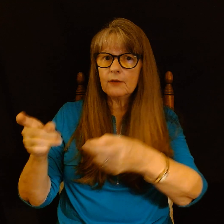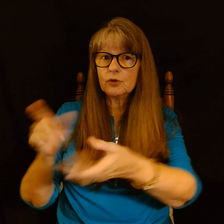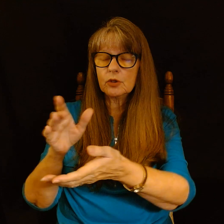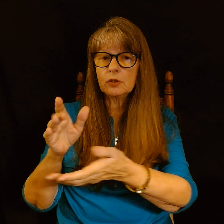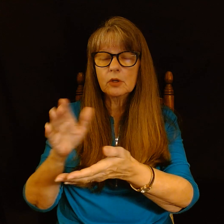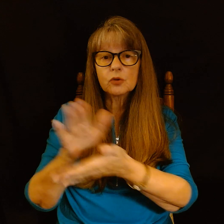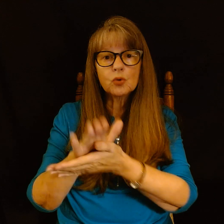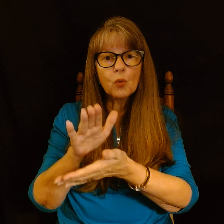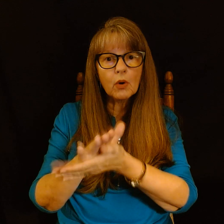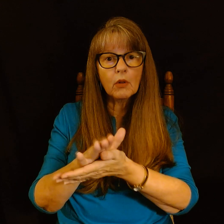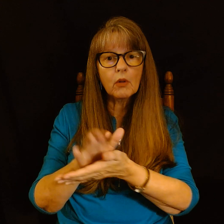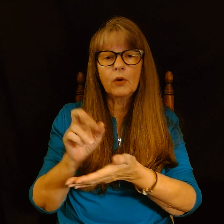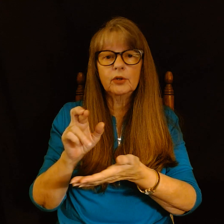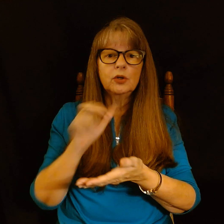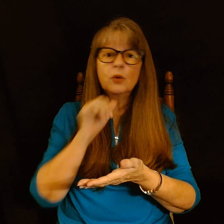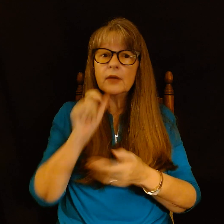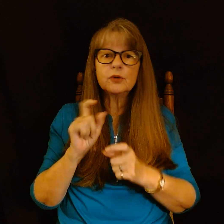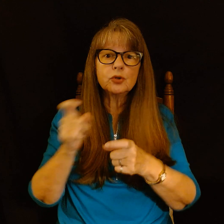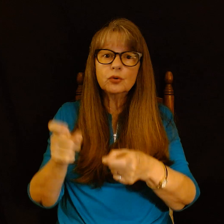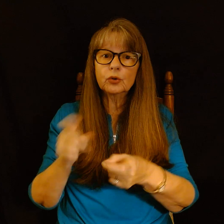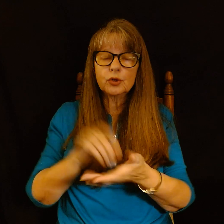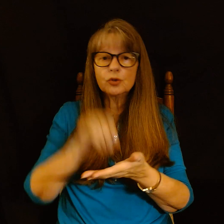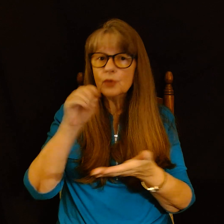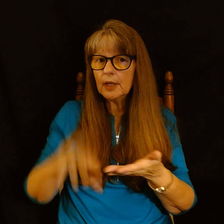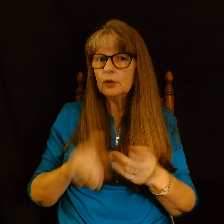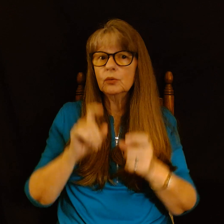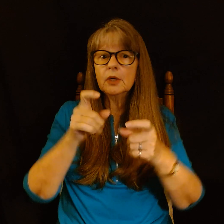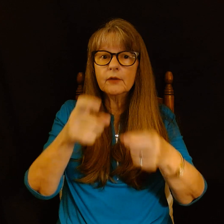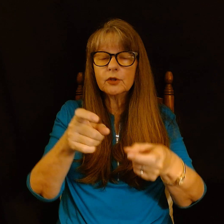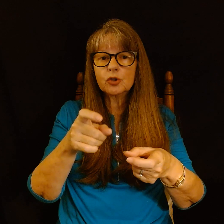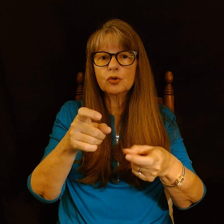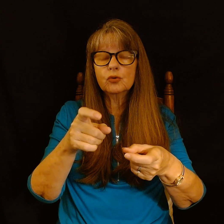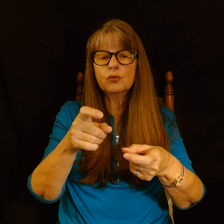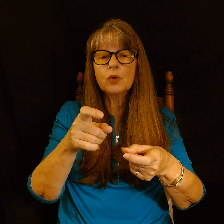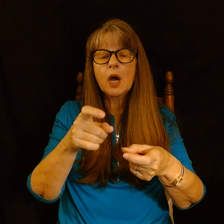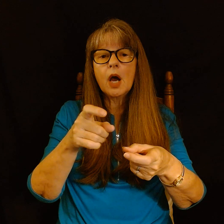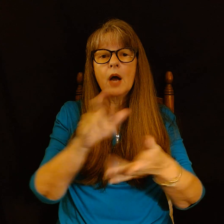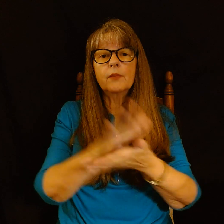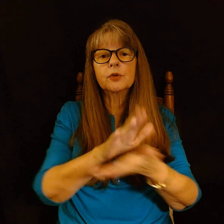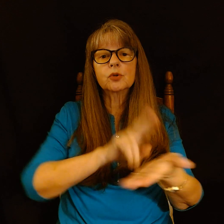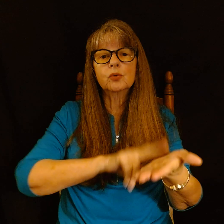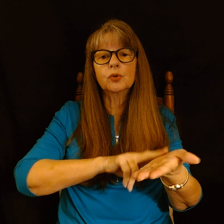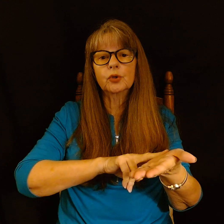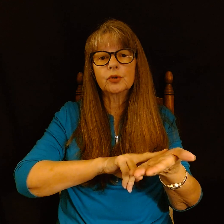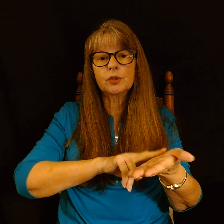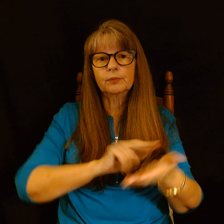the school, or you don't give it to your student, you give it to the school nurse.